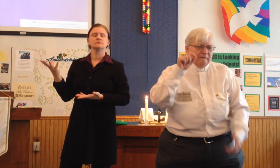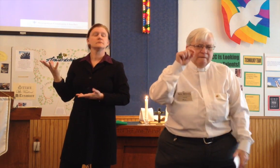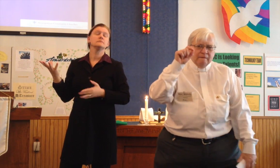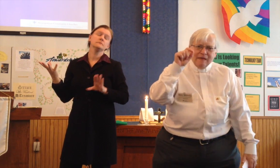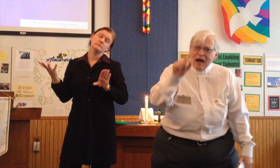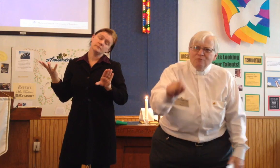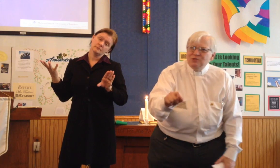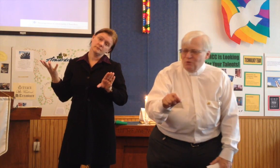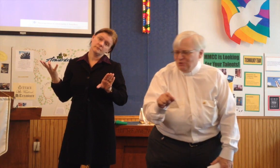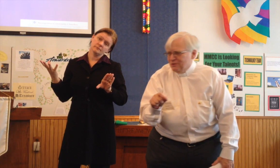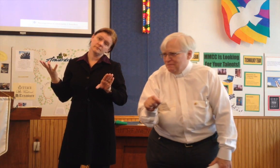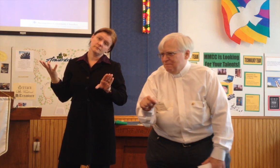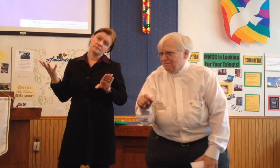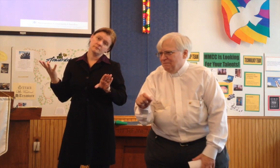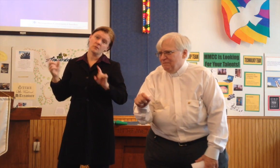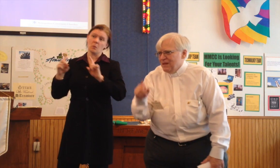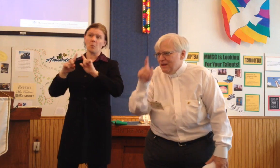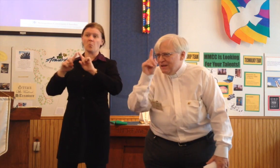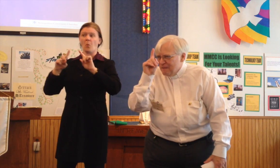But the